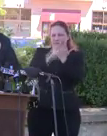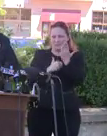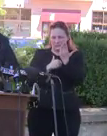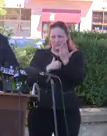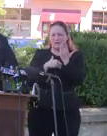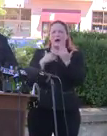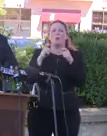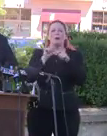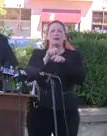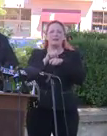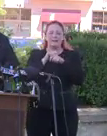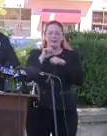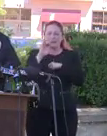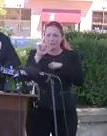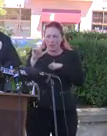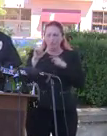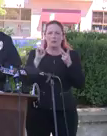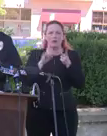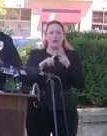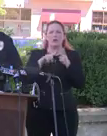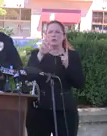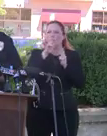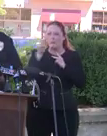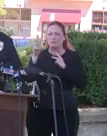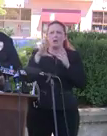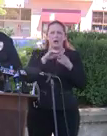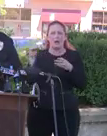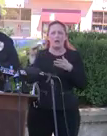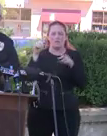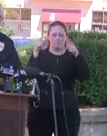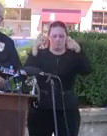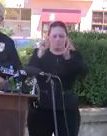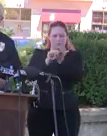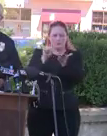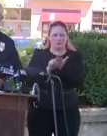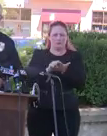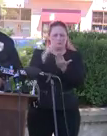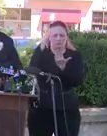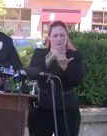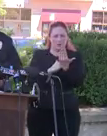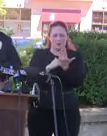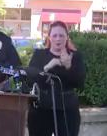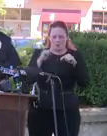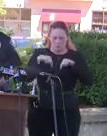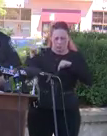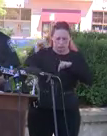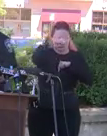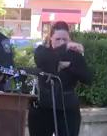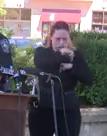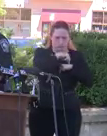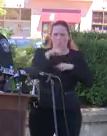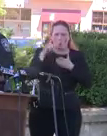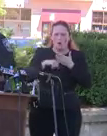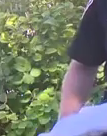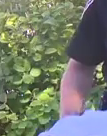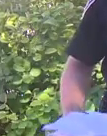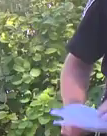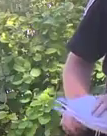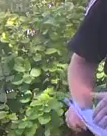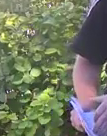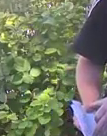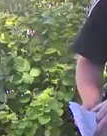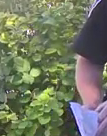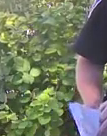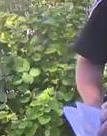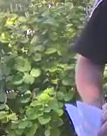and on our website and on our Facebook page of the current status of all the business in both those blocks as far as if they're open for